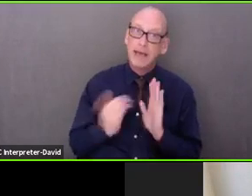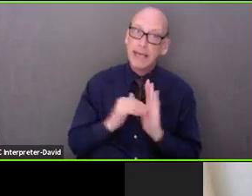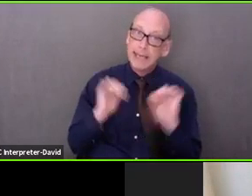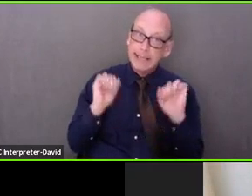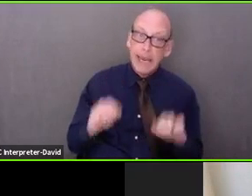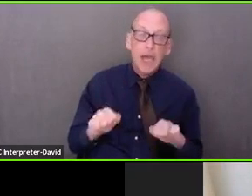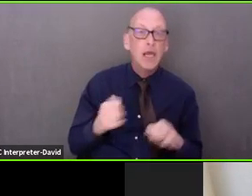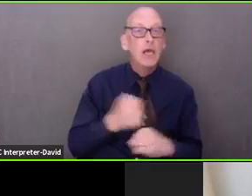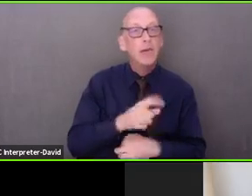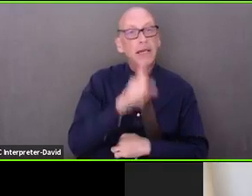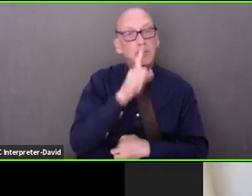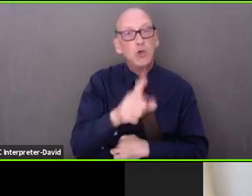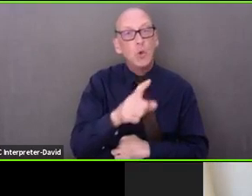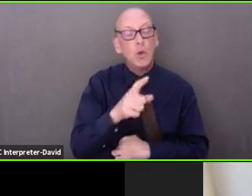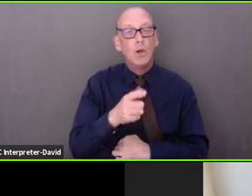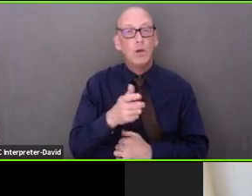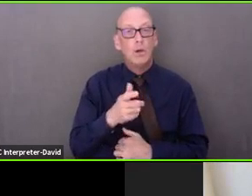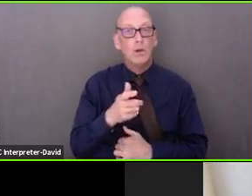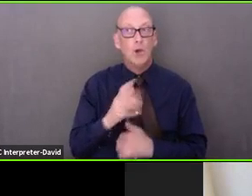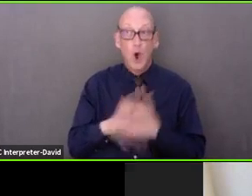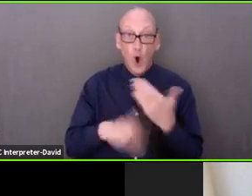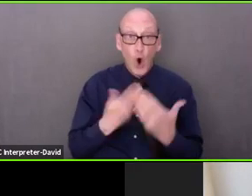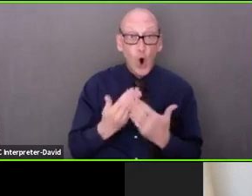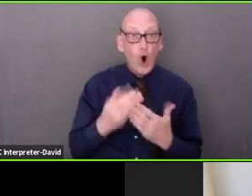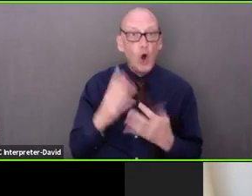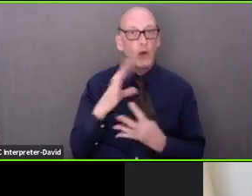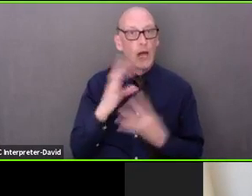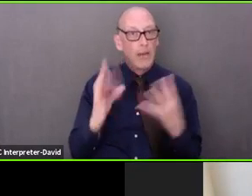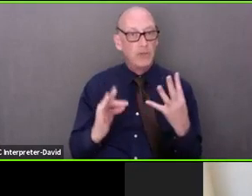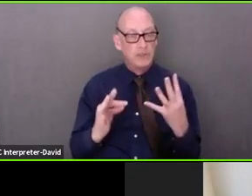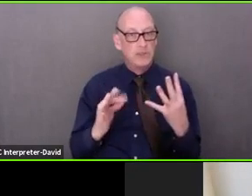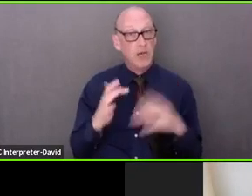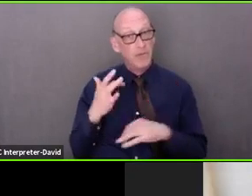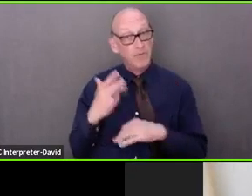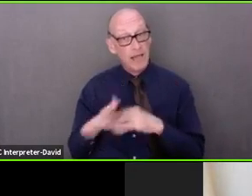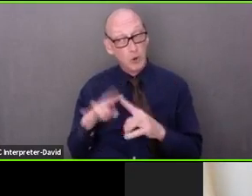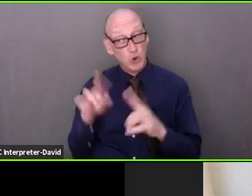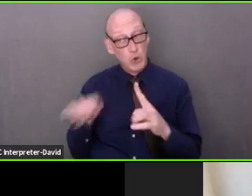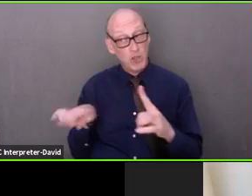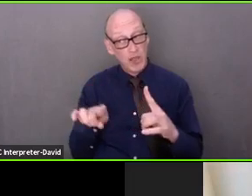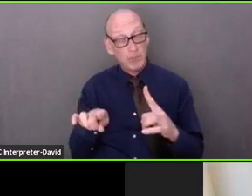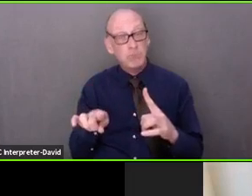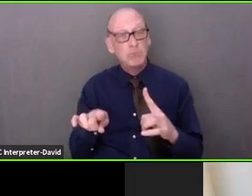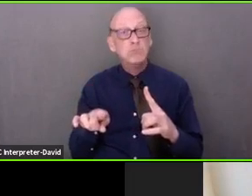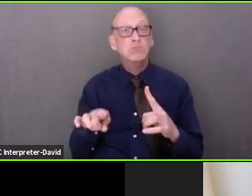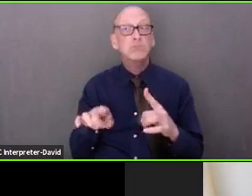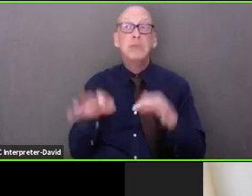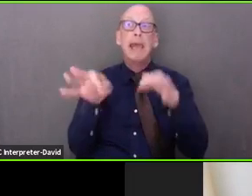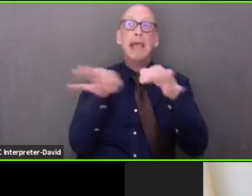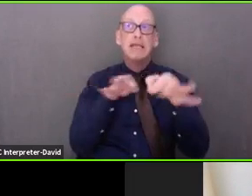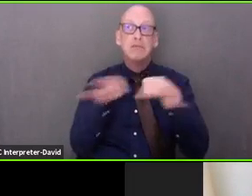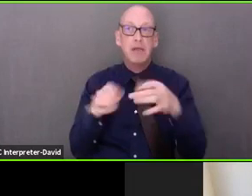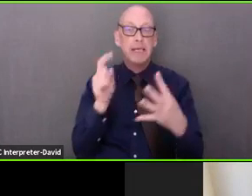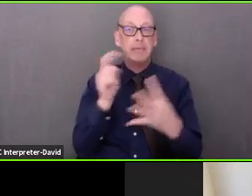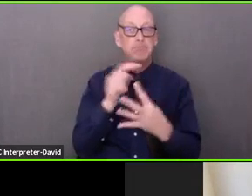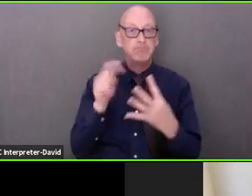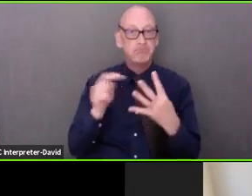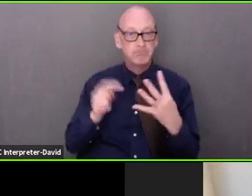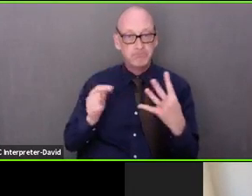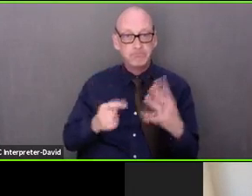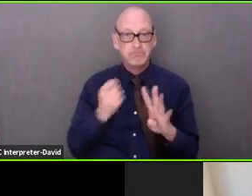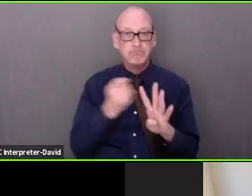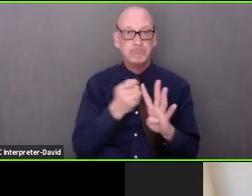make sure all of the options that are available to them are explained. It's